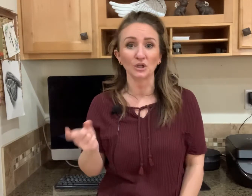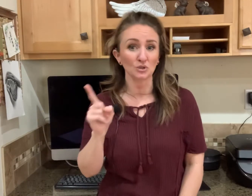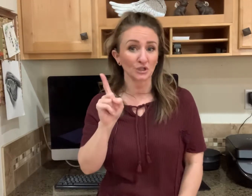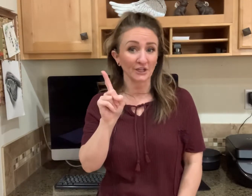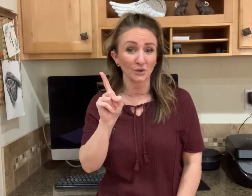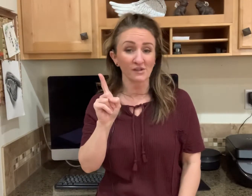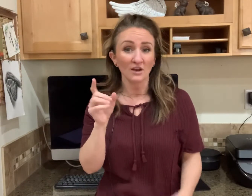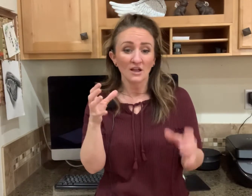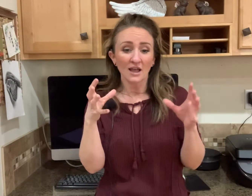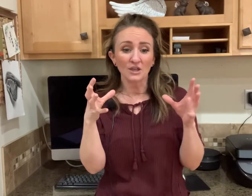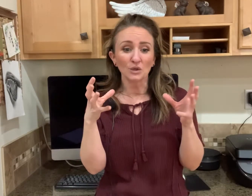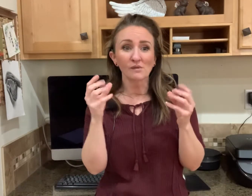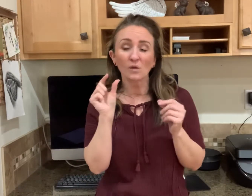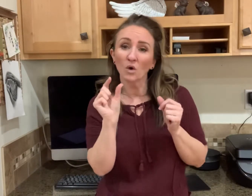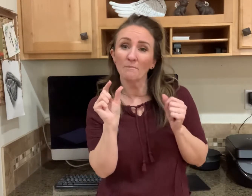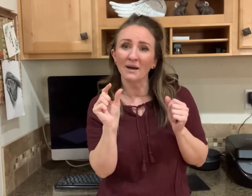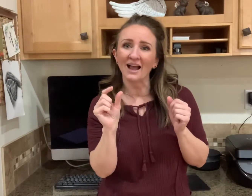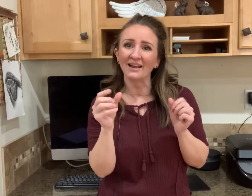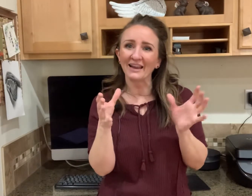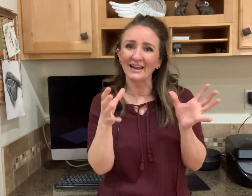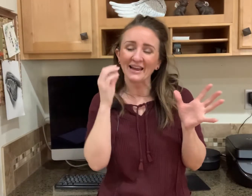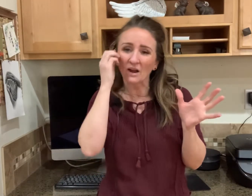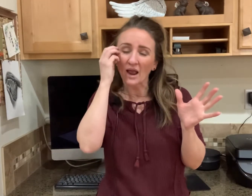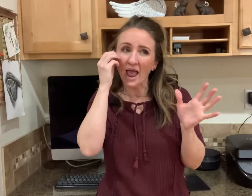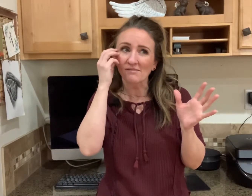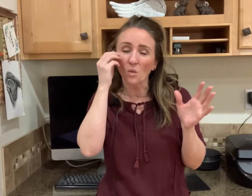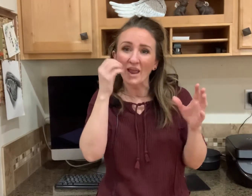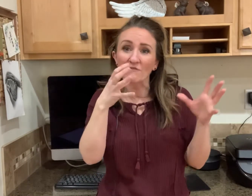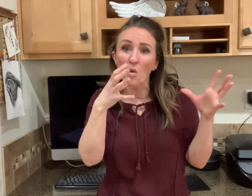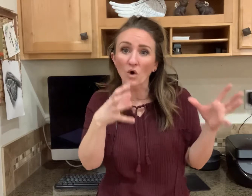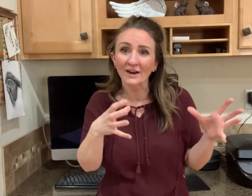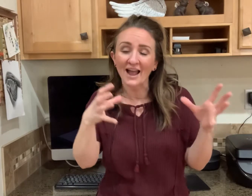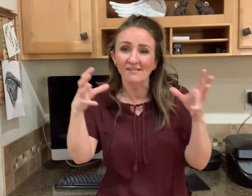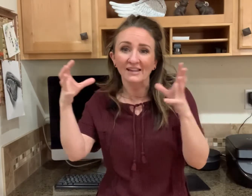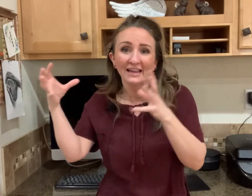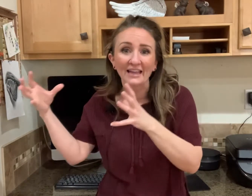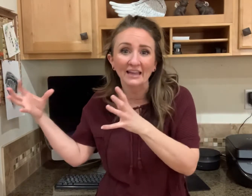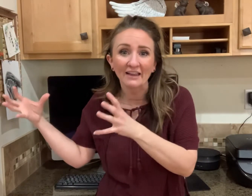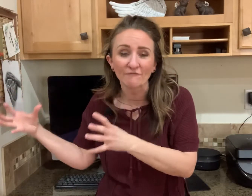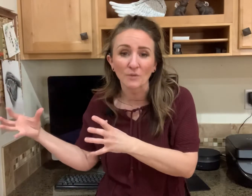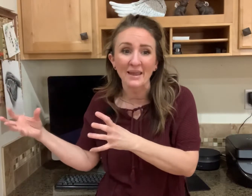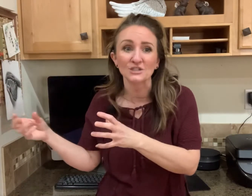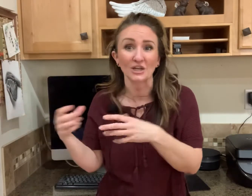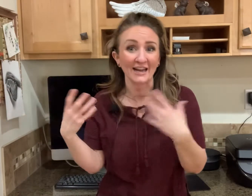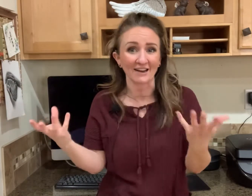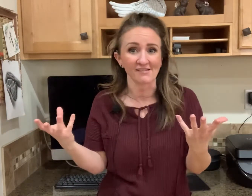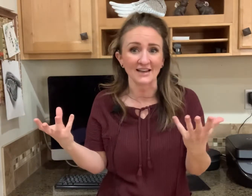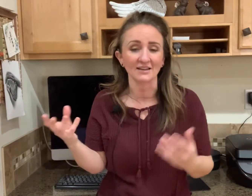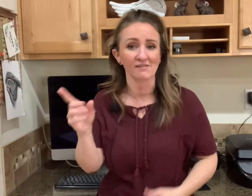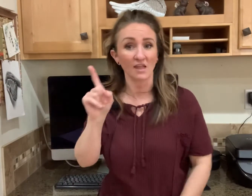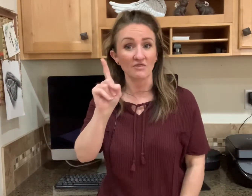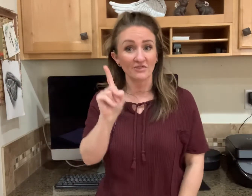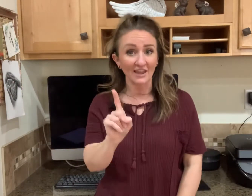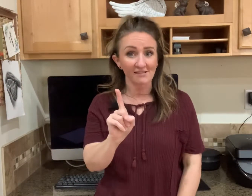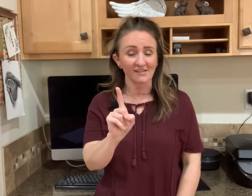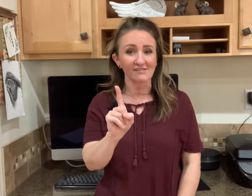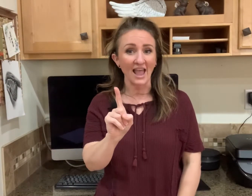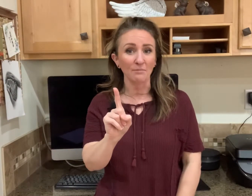usually use the word but as a way of organizing information in a sentence, and this establishes